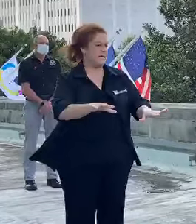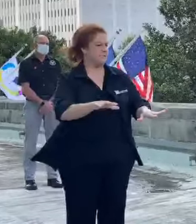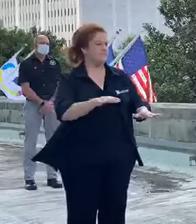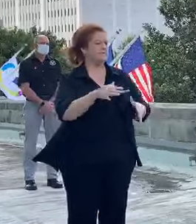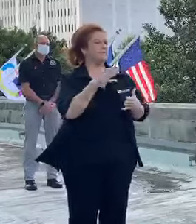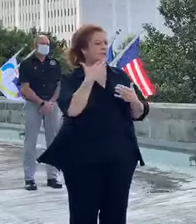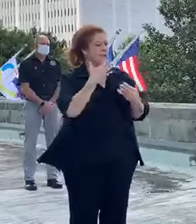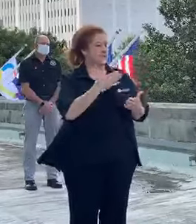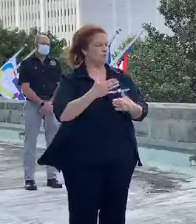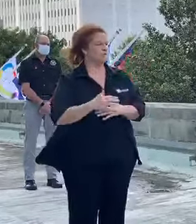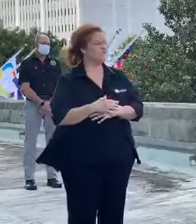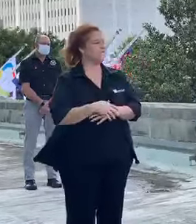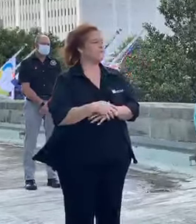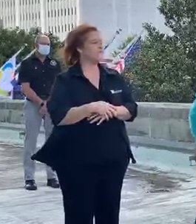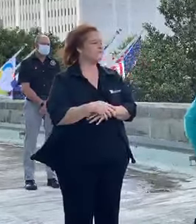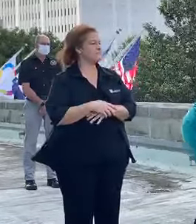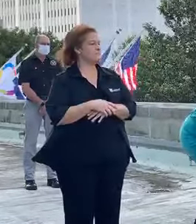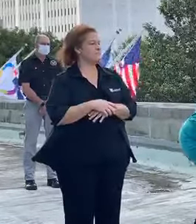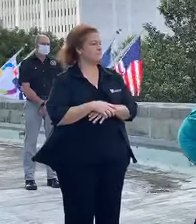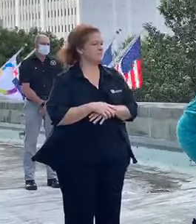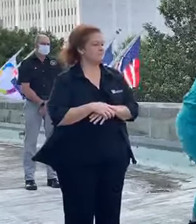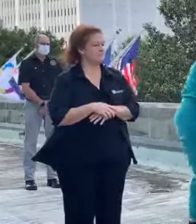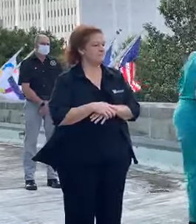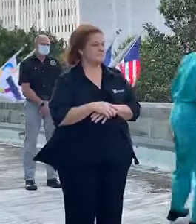thank you, Mayor. Thank